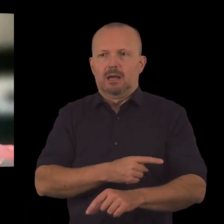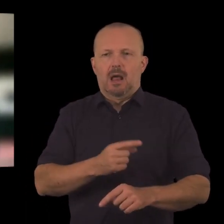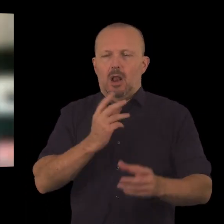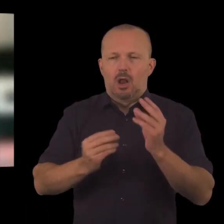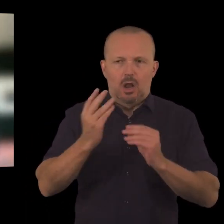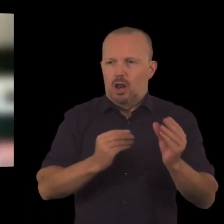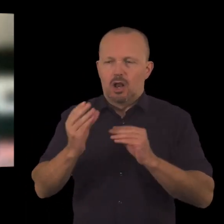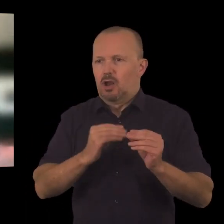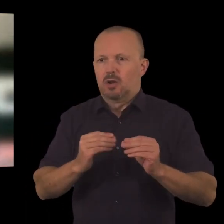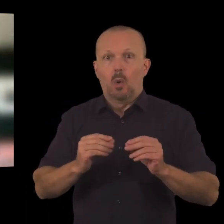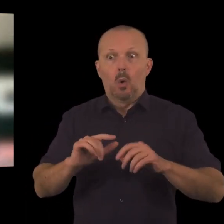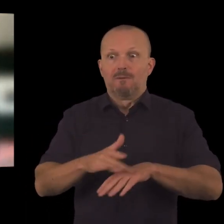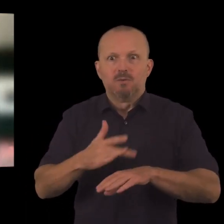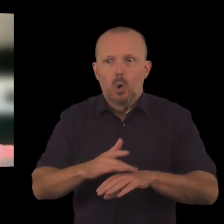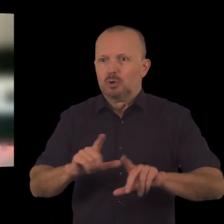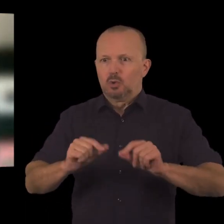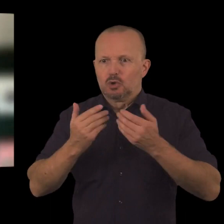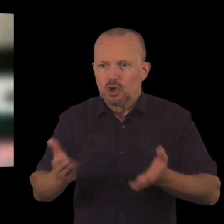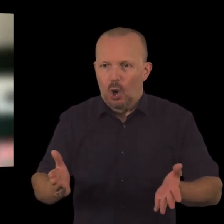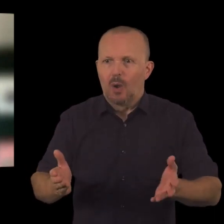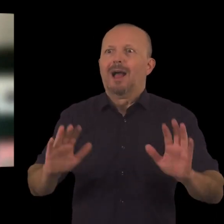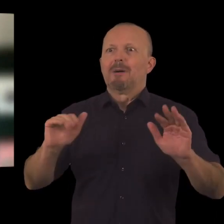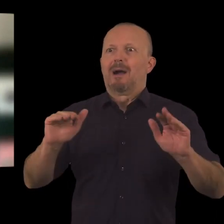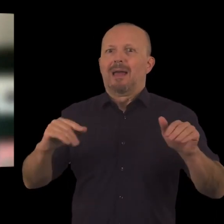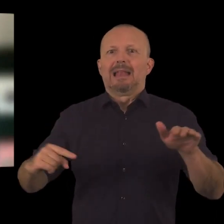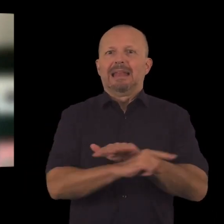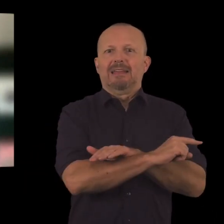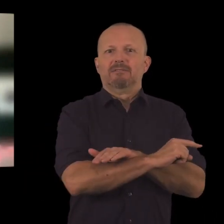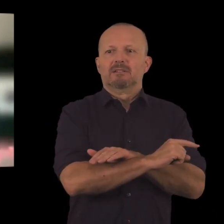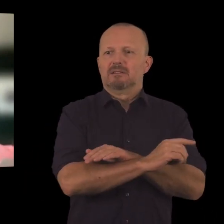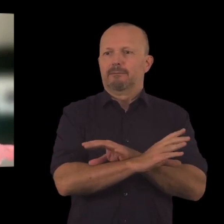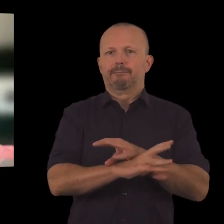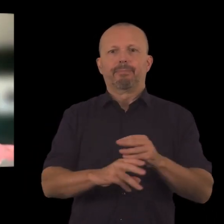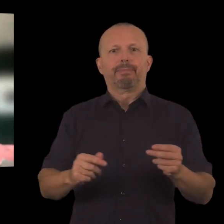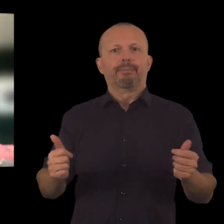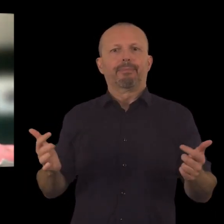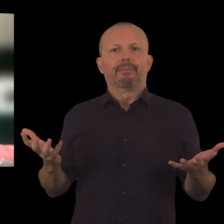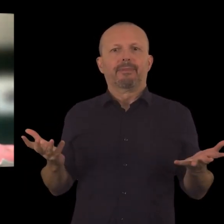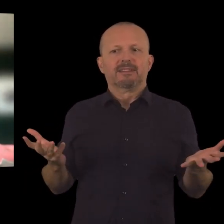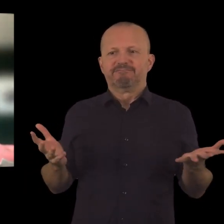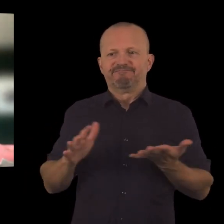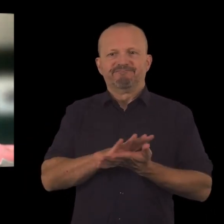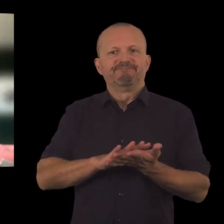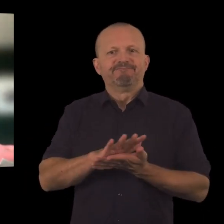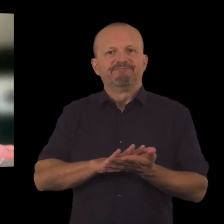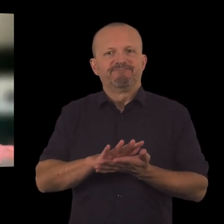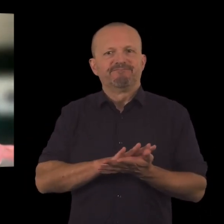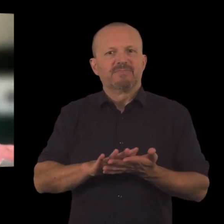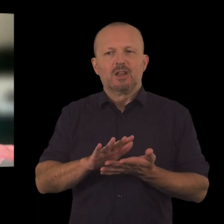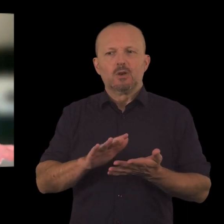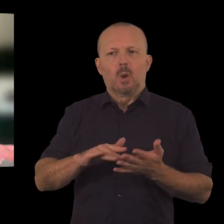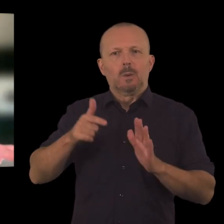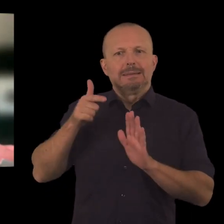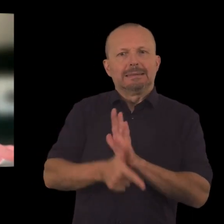and it's really easy to go there, do your show and leave again and not have a